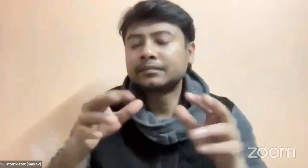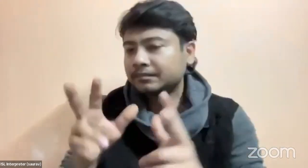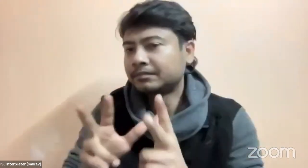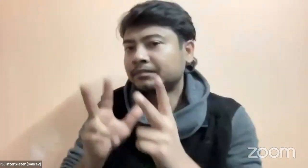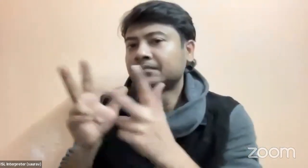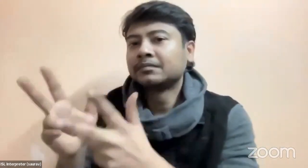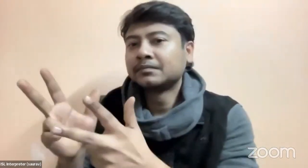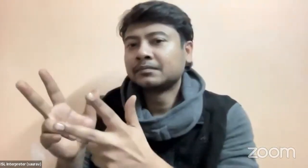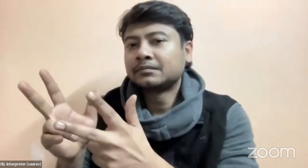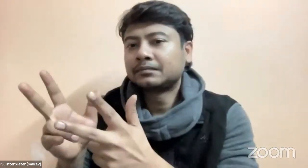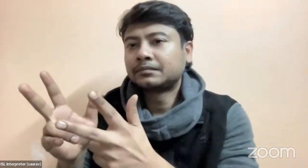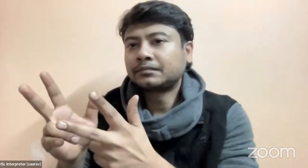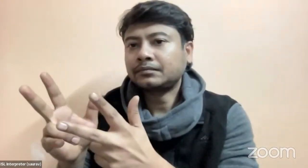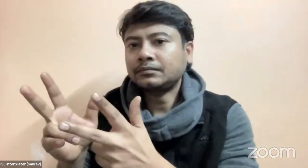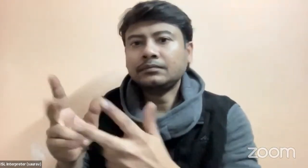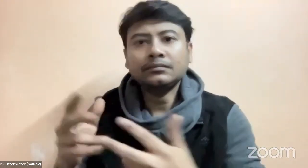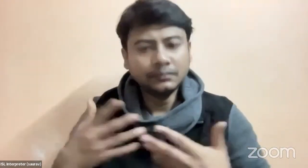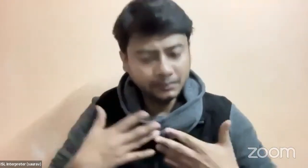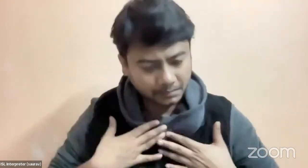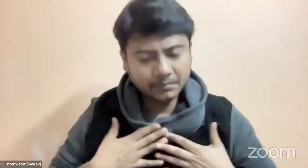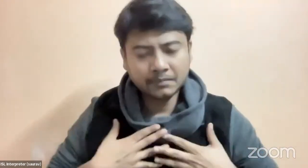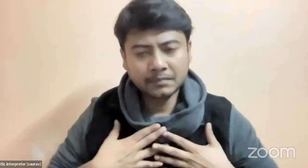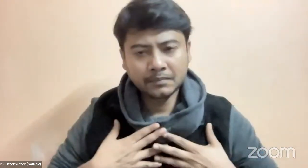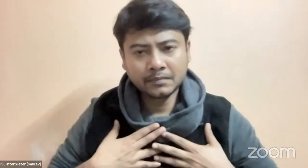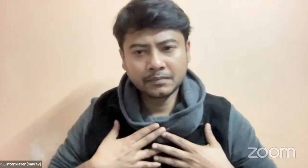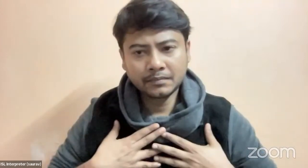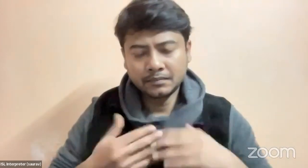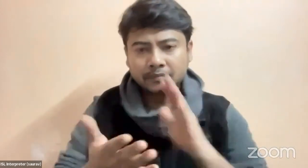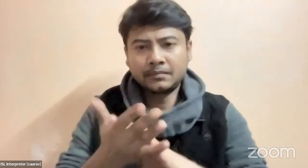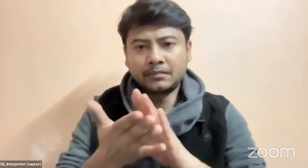I will personally take this charge in my hand.